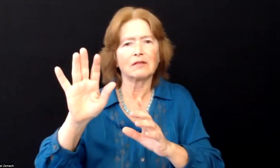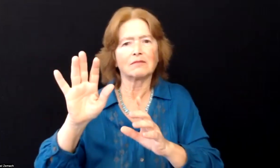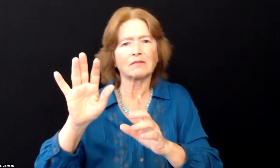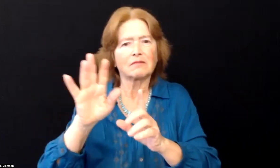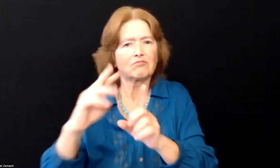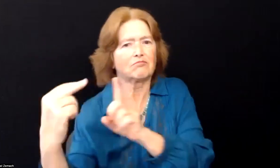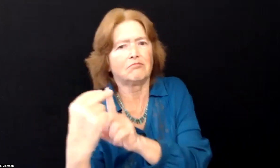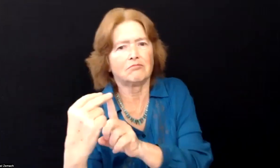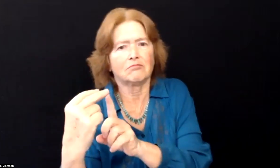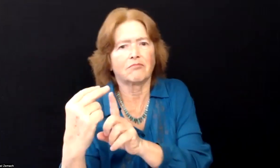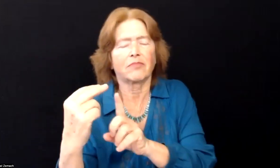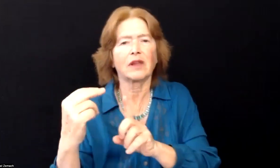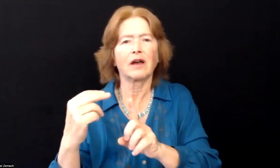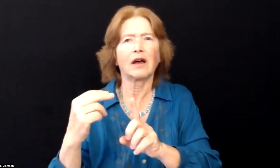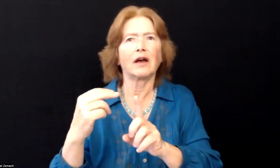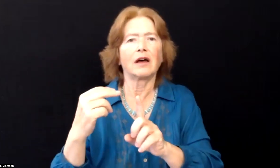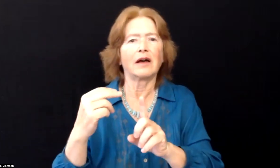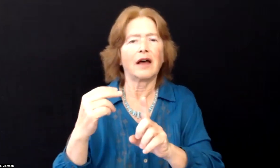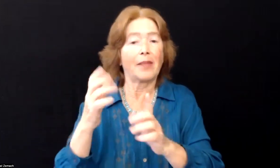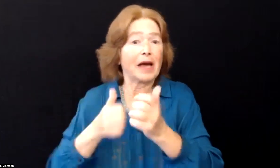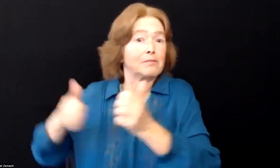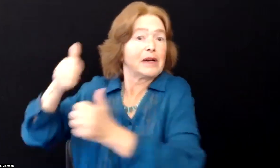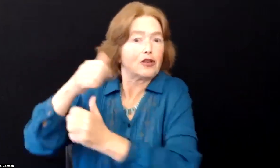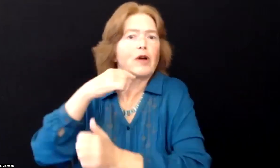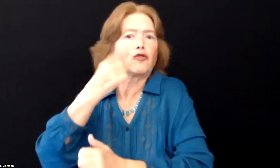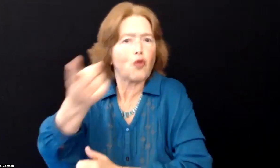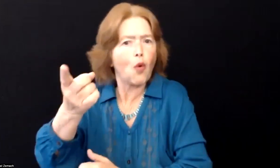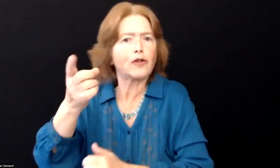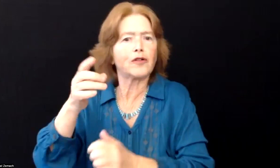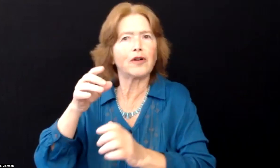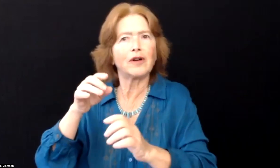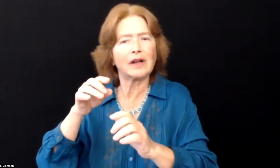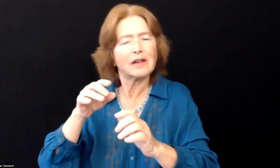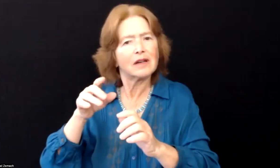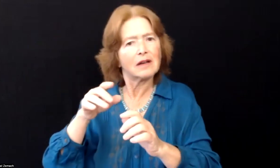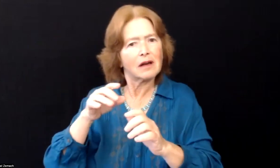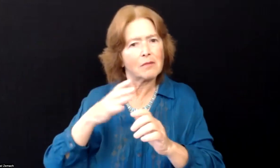And that was her perspective. And the administrator had told her